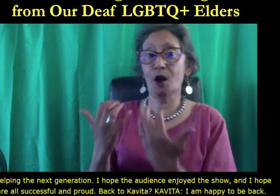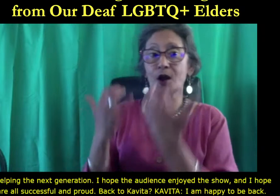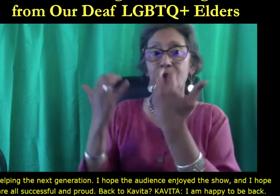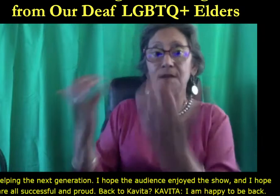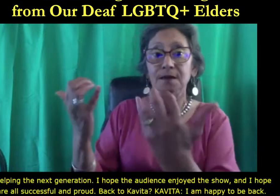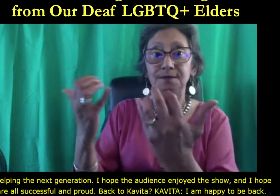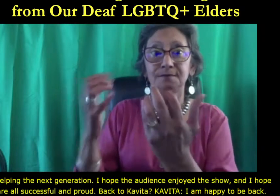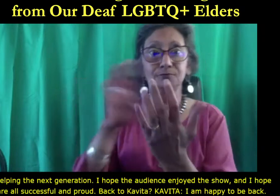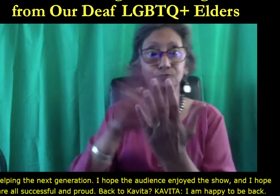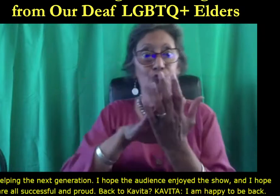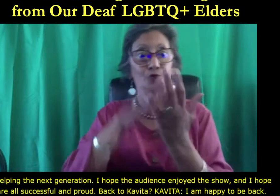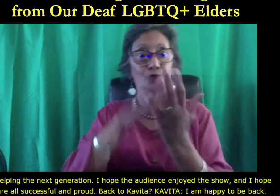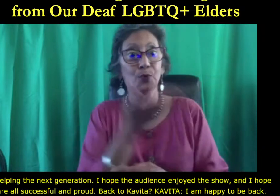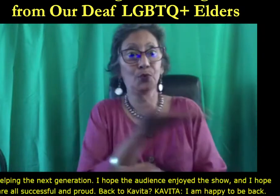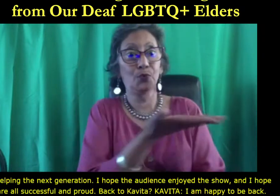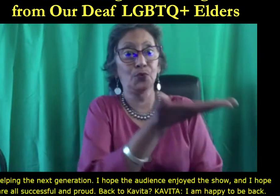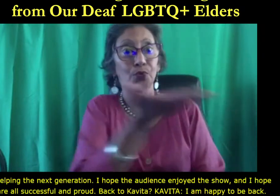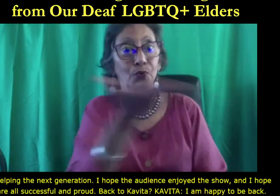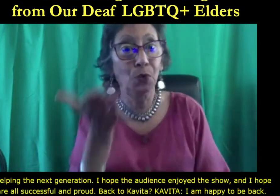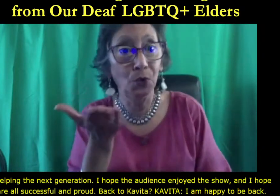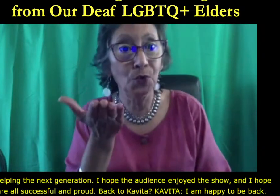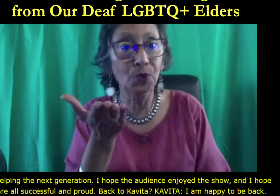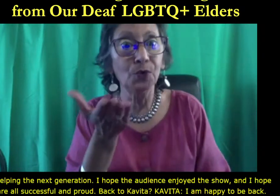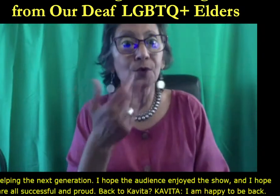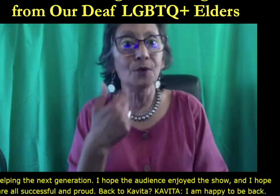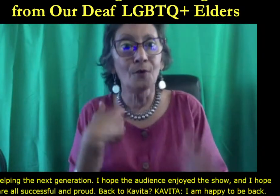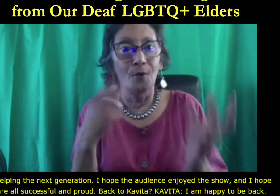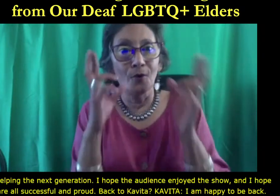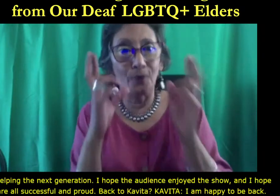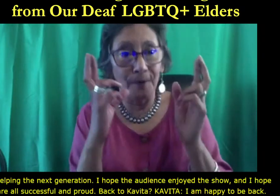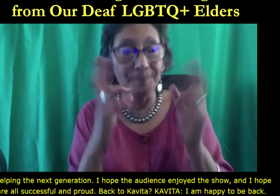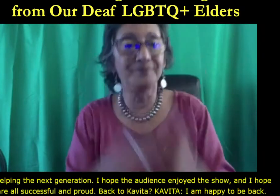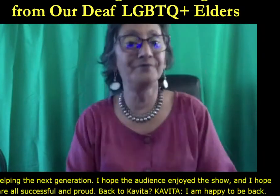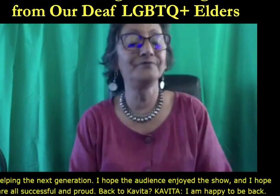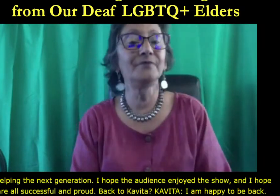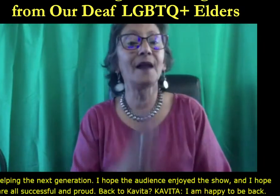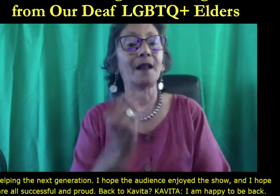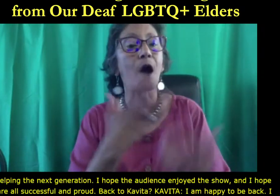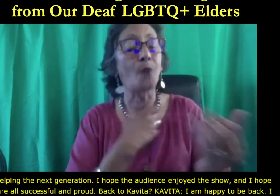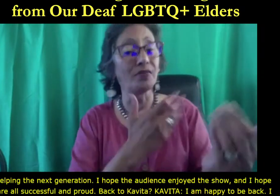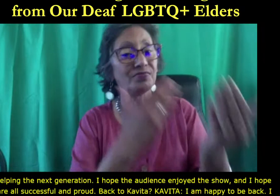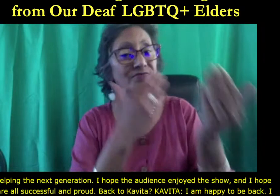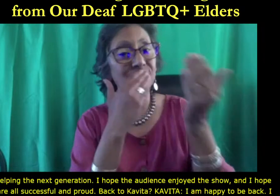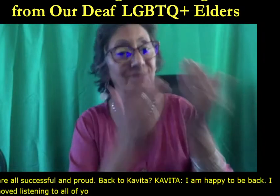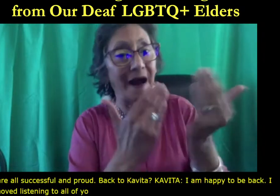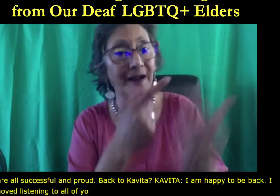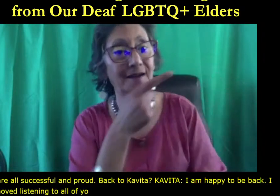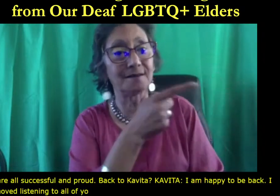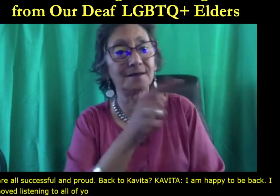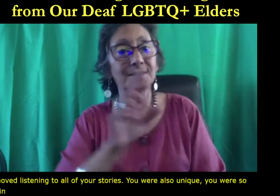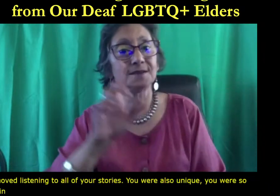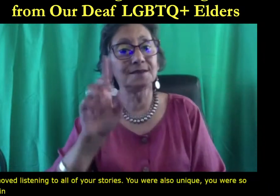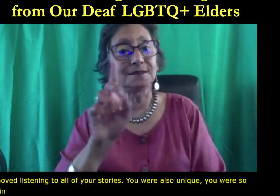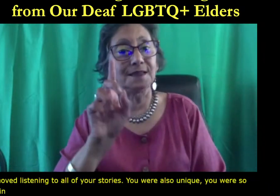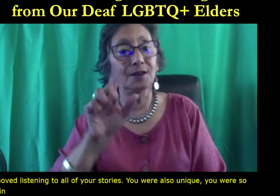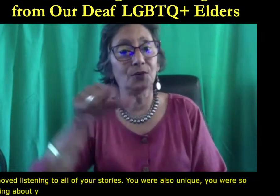your stories. I hope our audience learned from you as well, hopefully. I'd like to thank